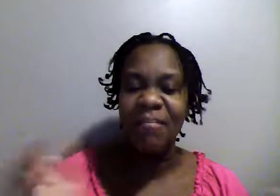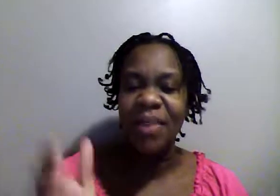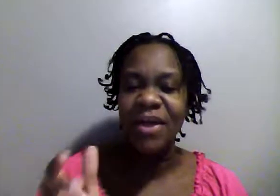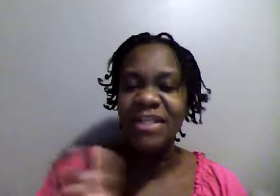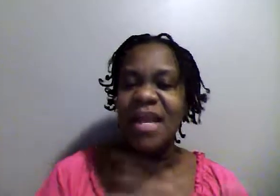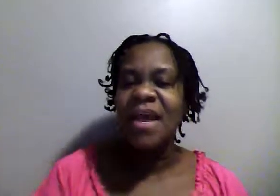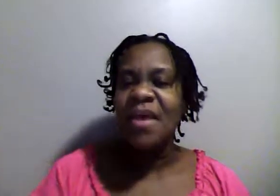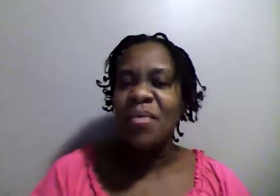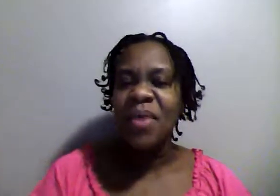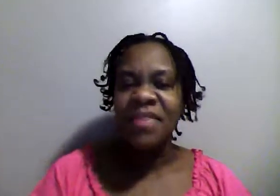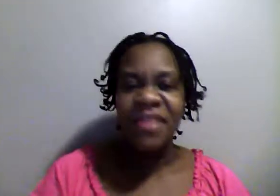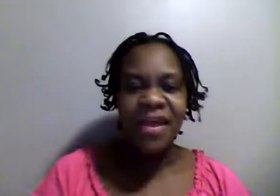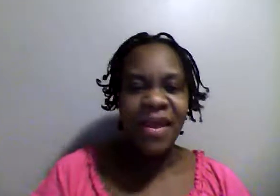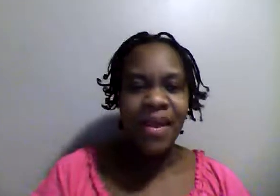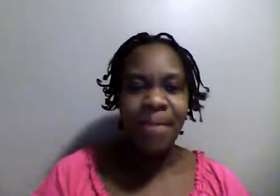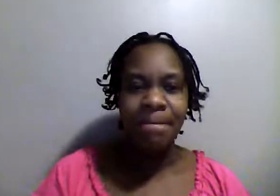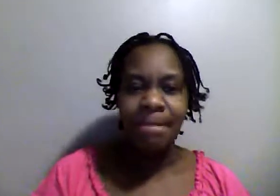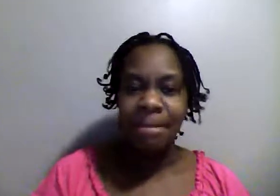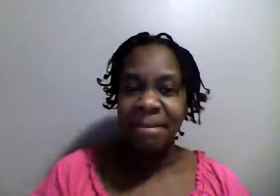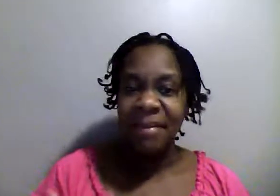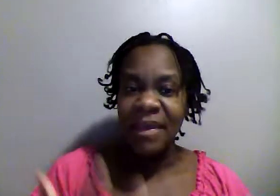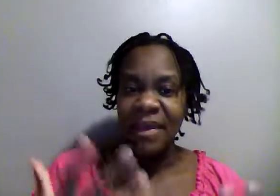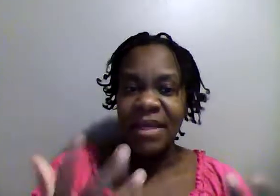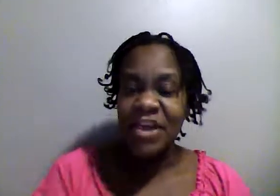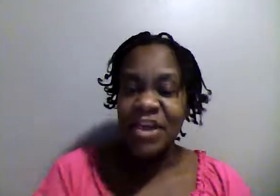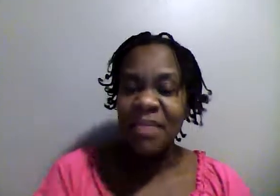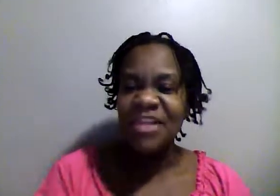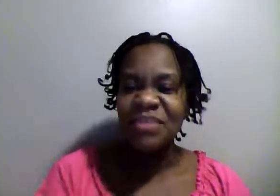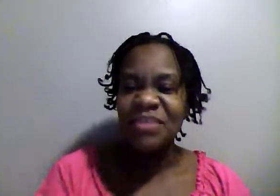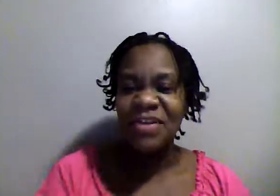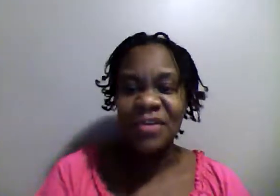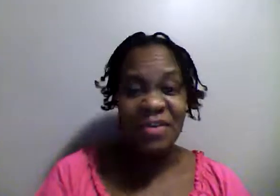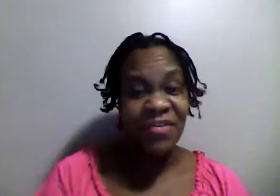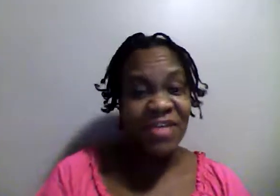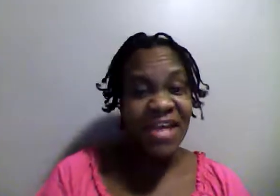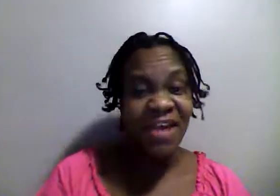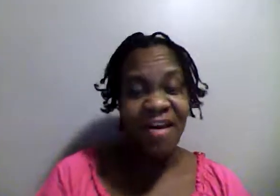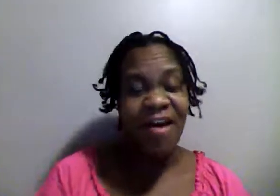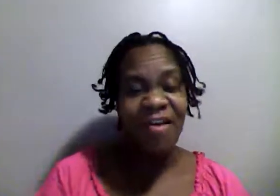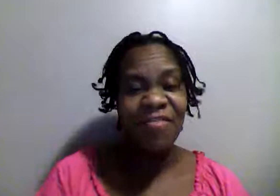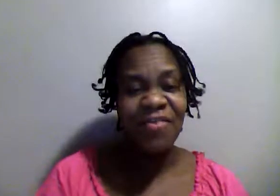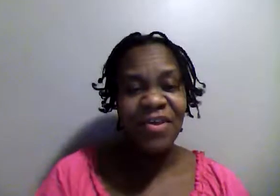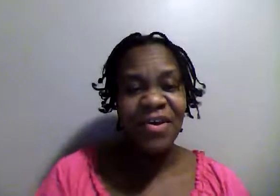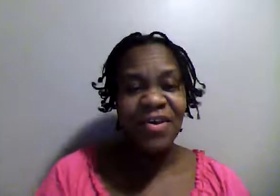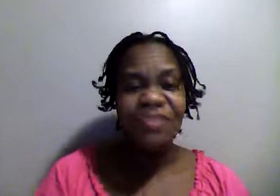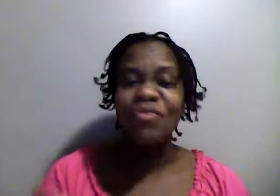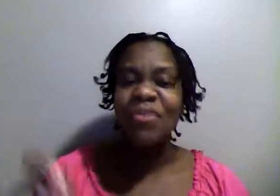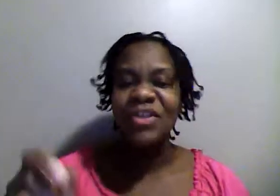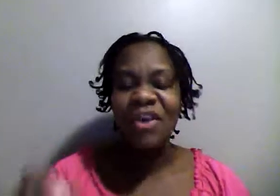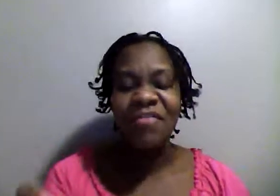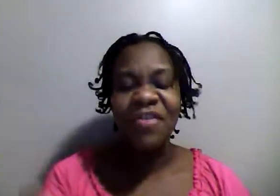But with the determinate tomato, if you take off too much of